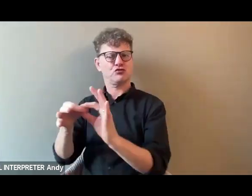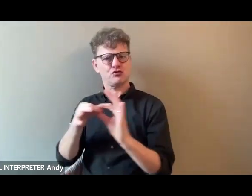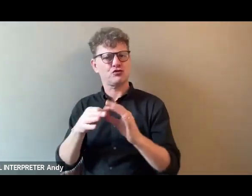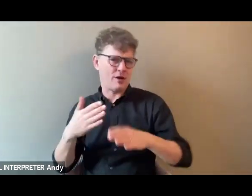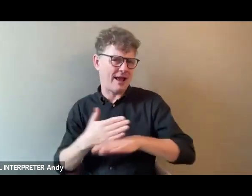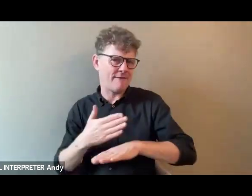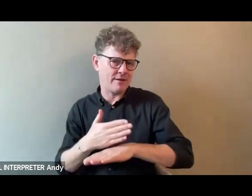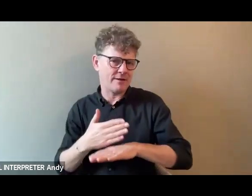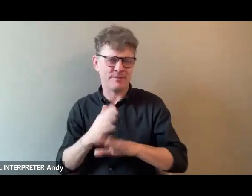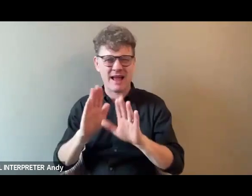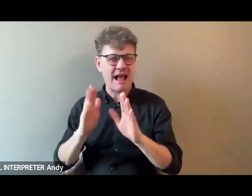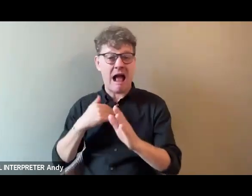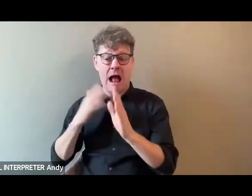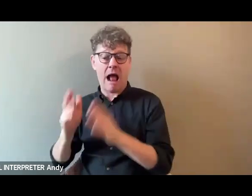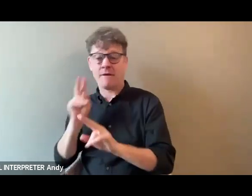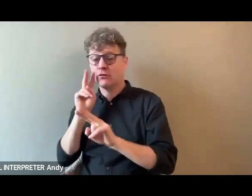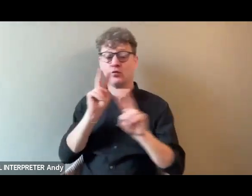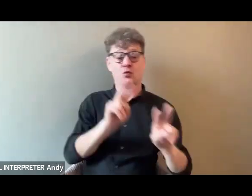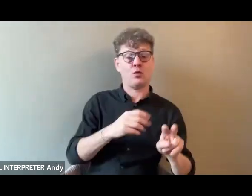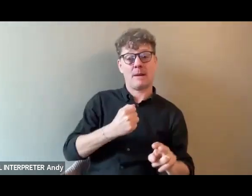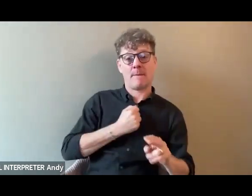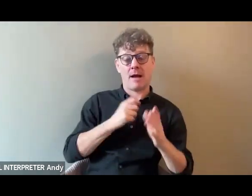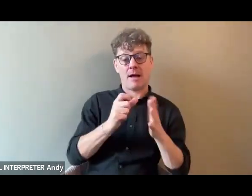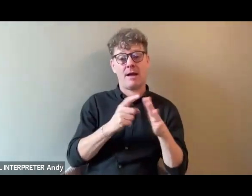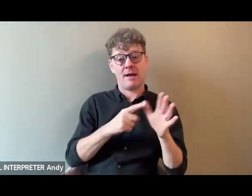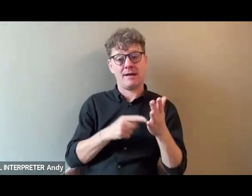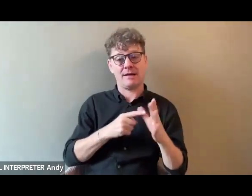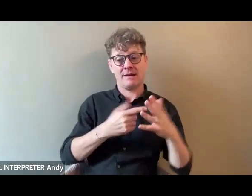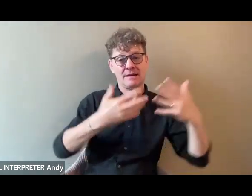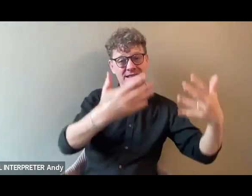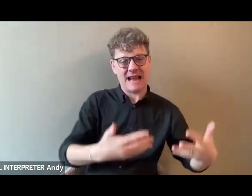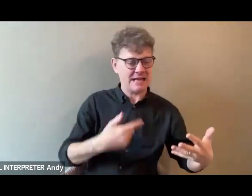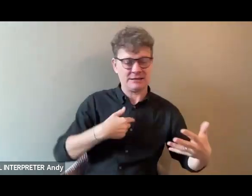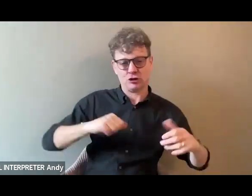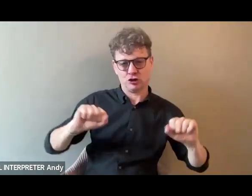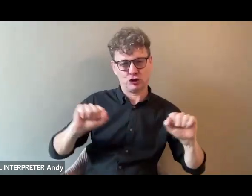yeah, I'll have to look at my data. I haven't really looked at it, but